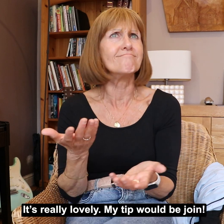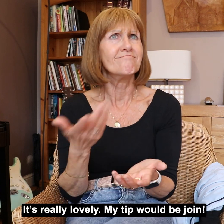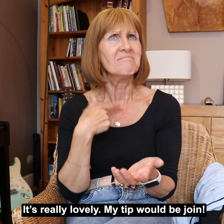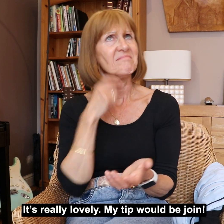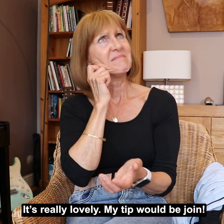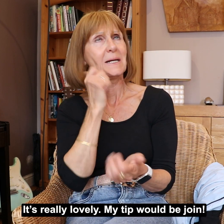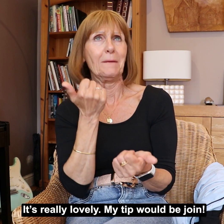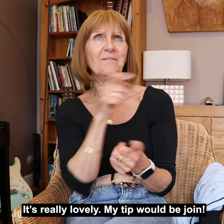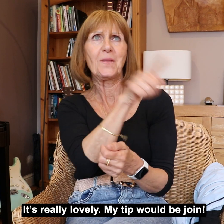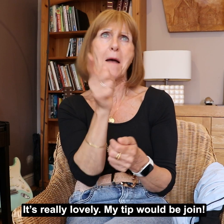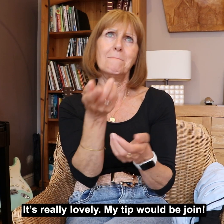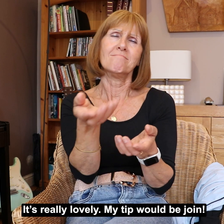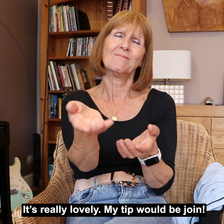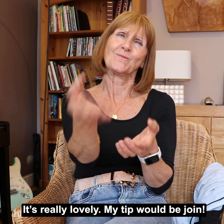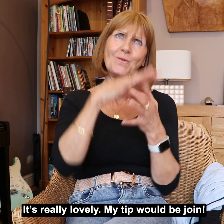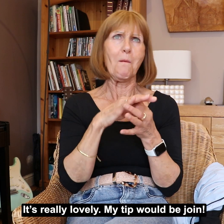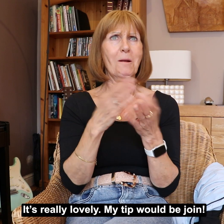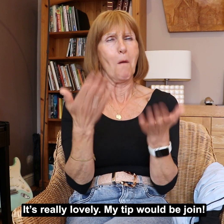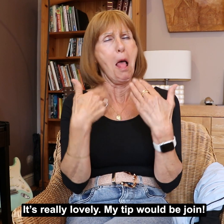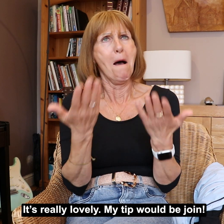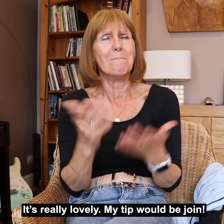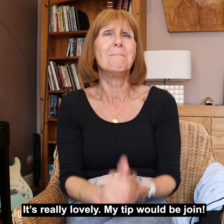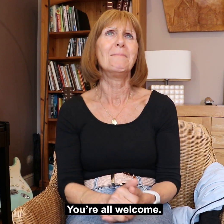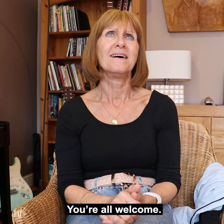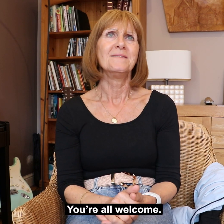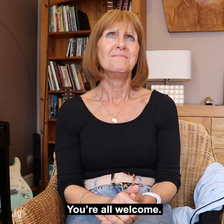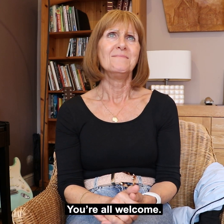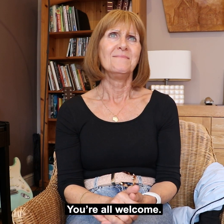It's really lovely. My tip would be join. You're all welcome.